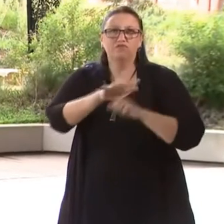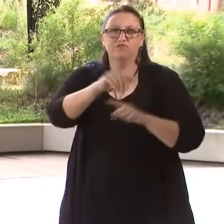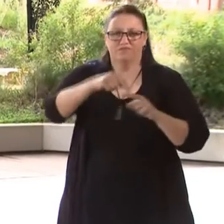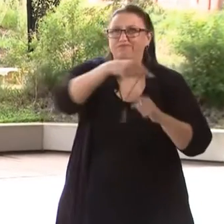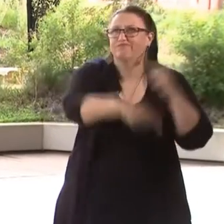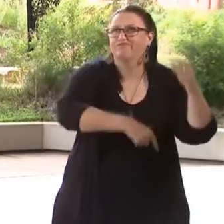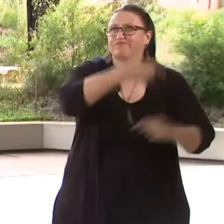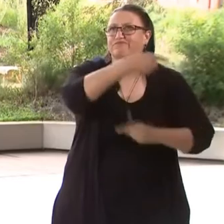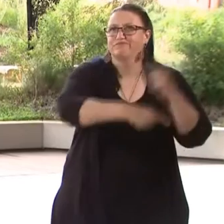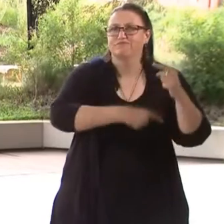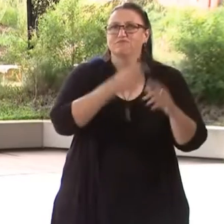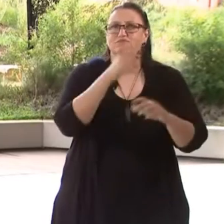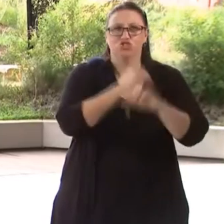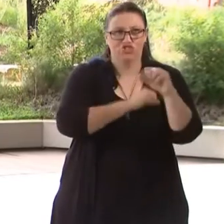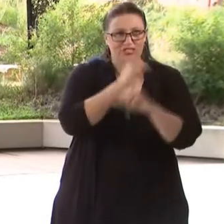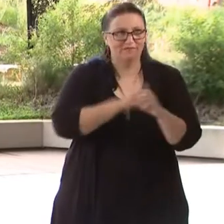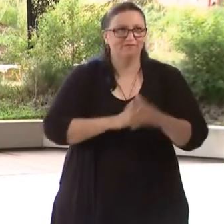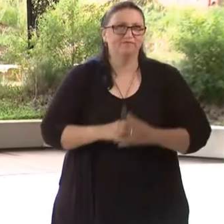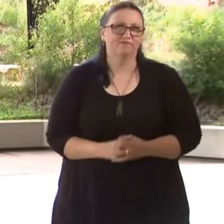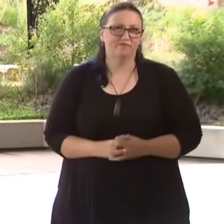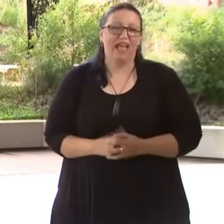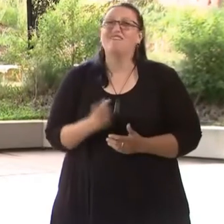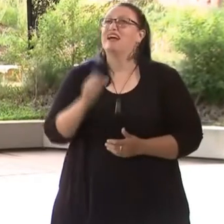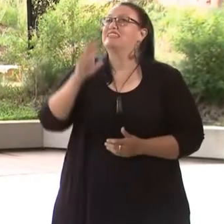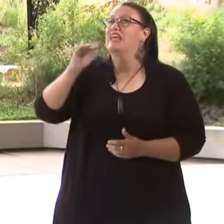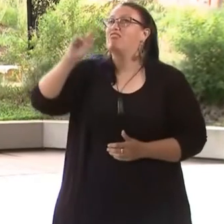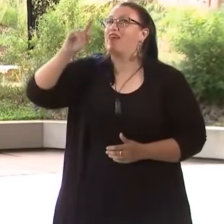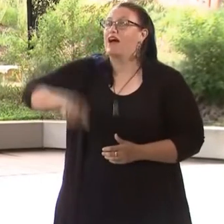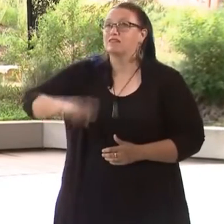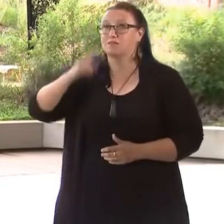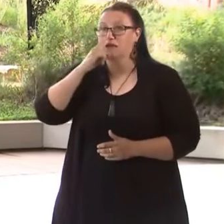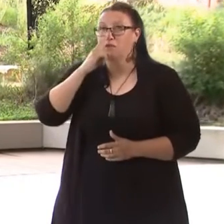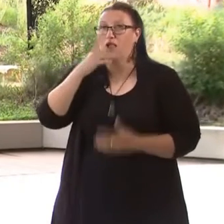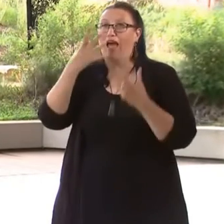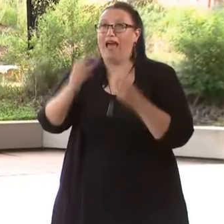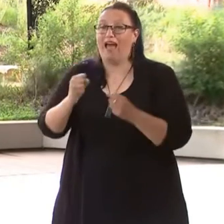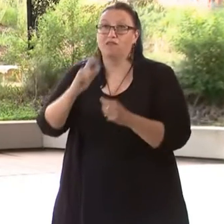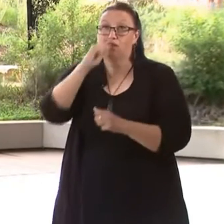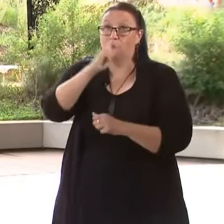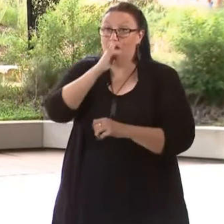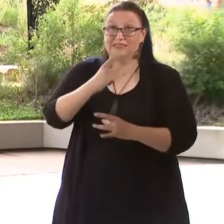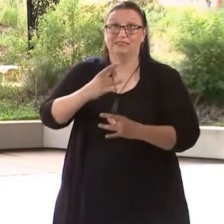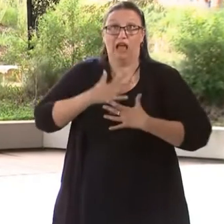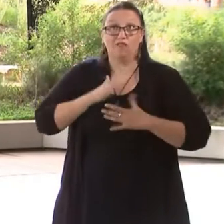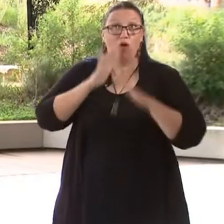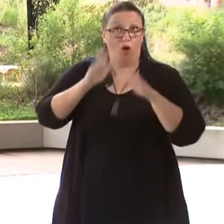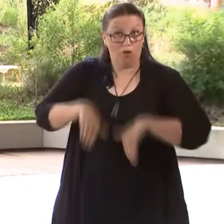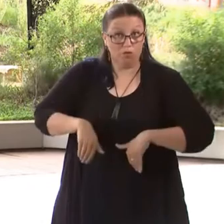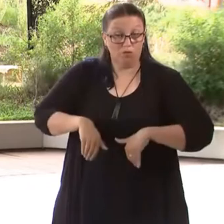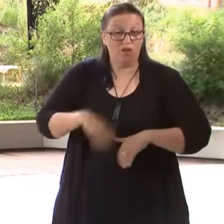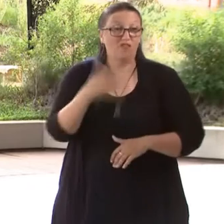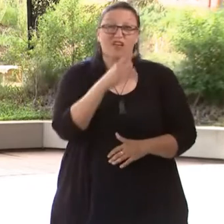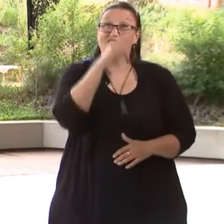25,168 positive test results returned, including 10,015 positive rapid antigen tests